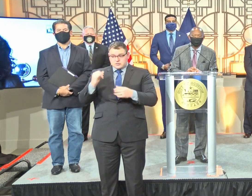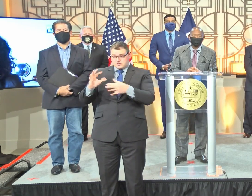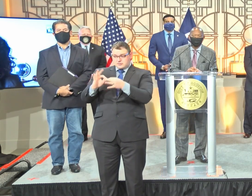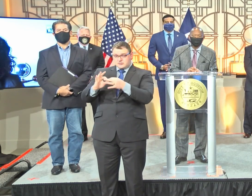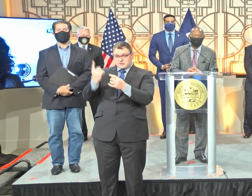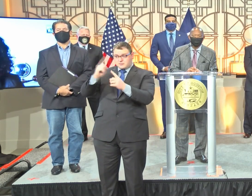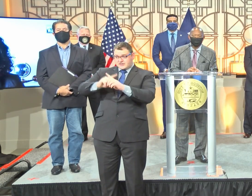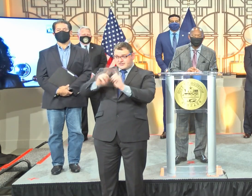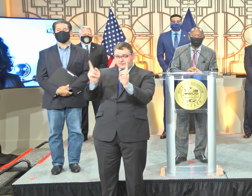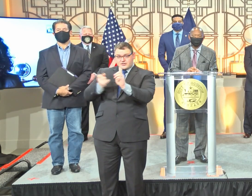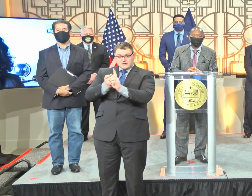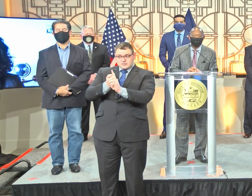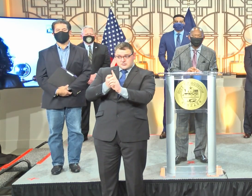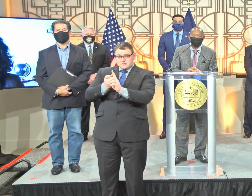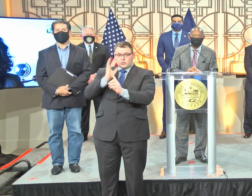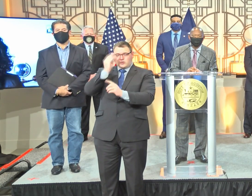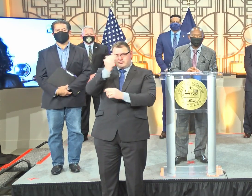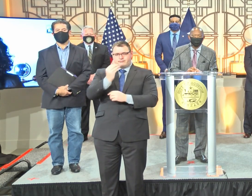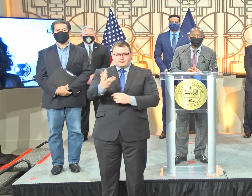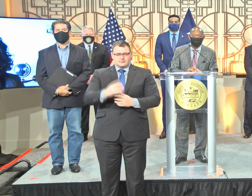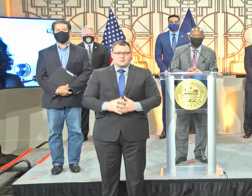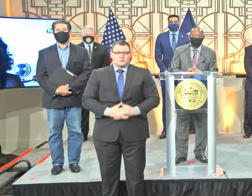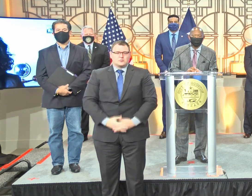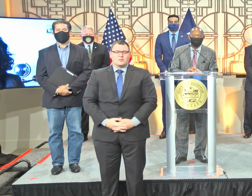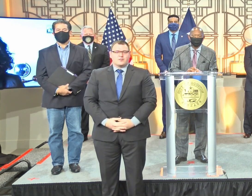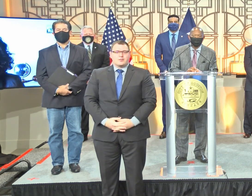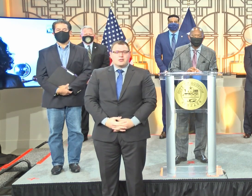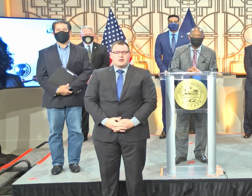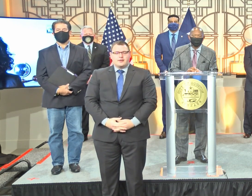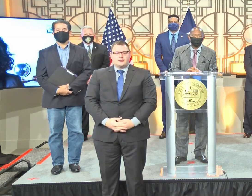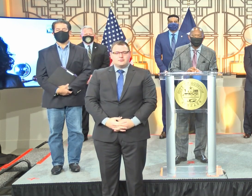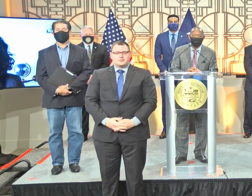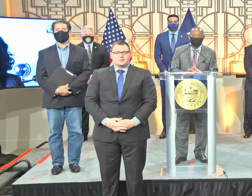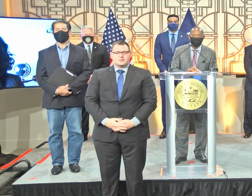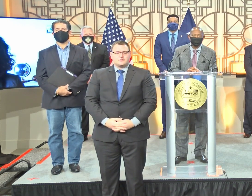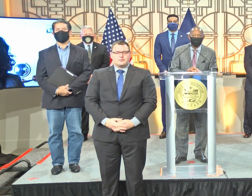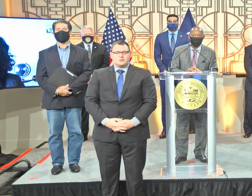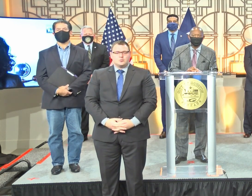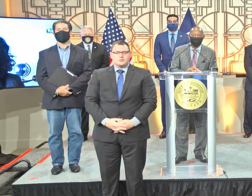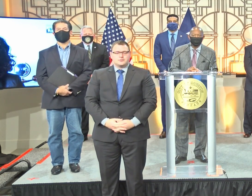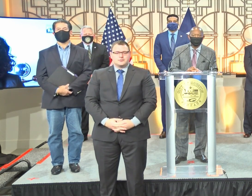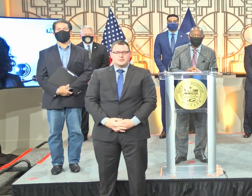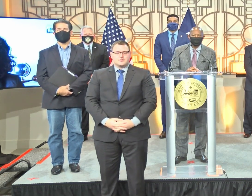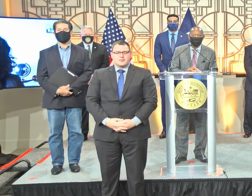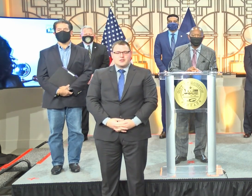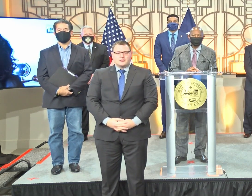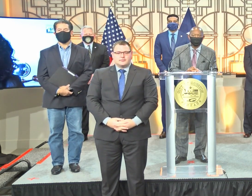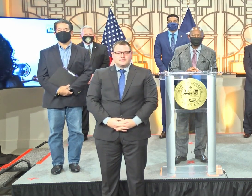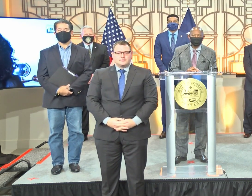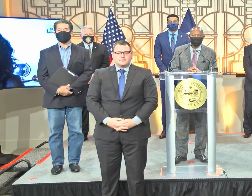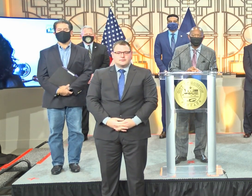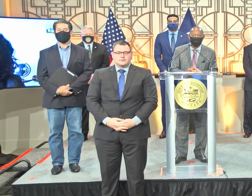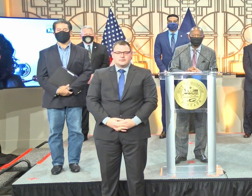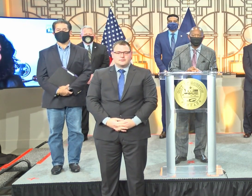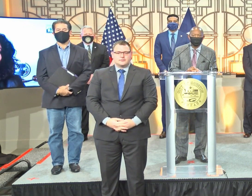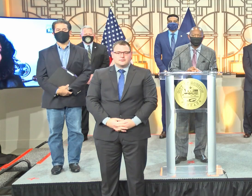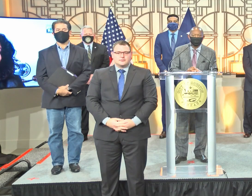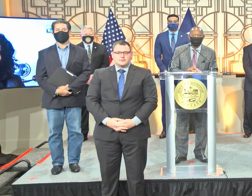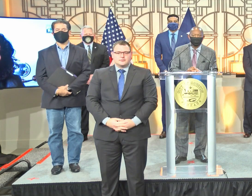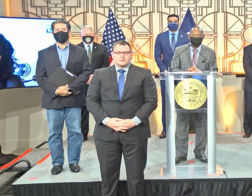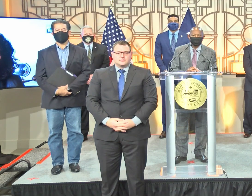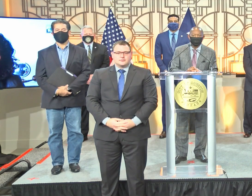your partnership, and to my colleagues for your leadership and support on this. I think it's a proud day, and it's the beginning of a new approach. This is